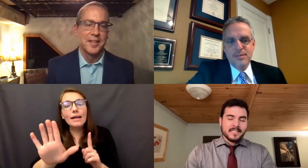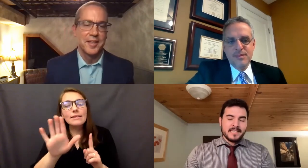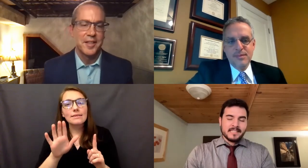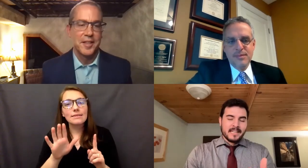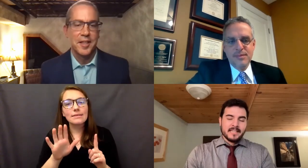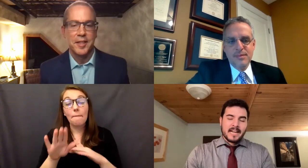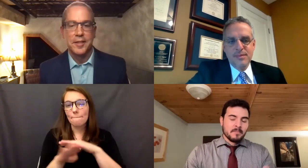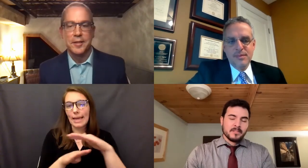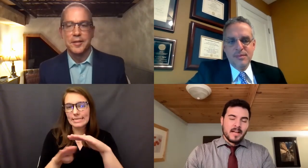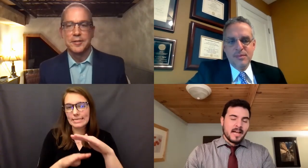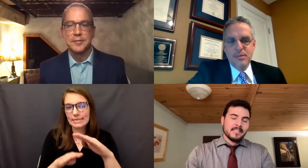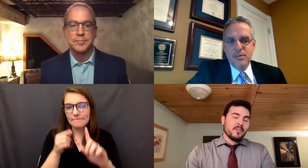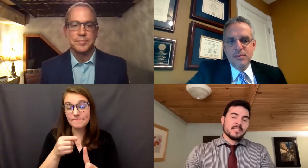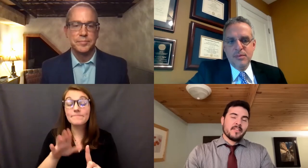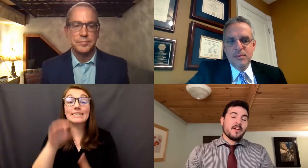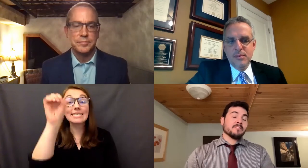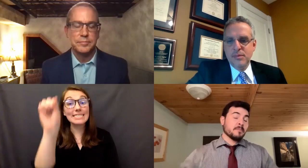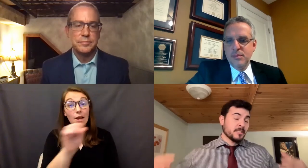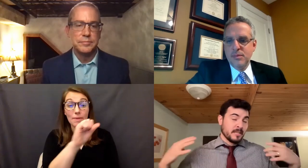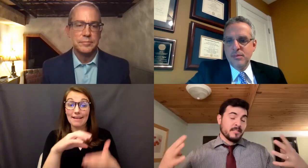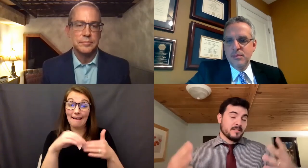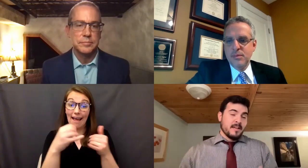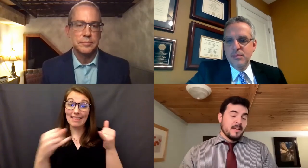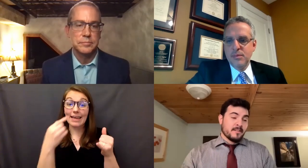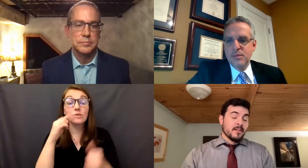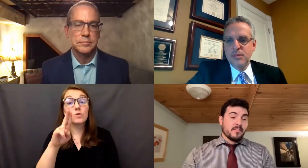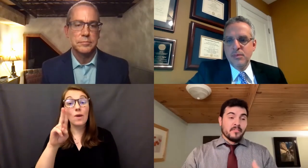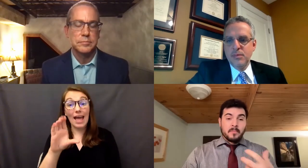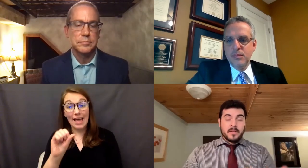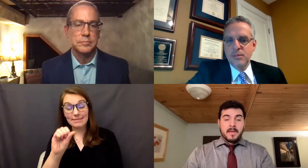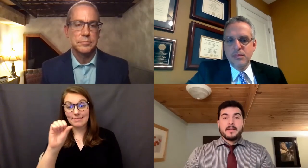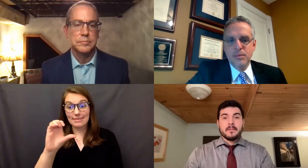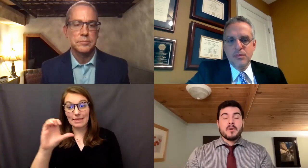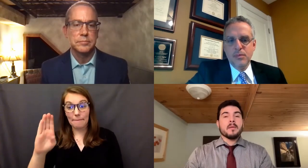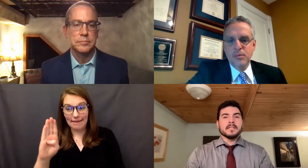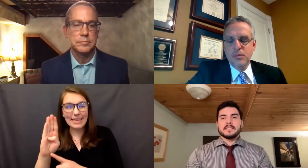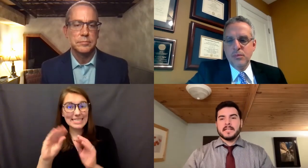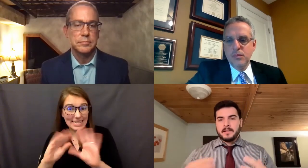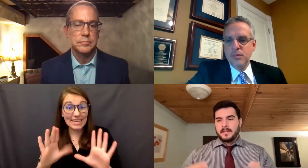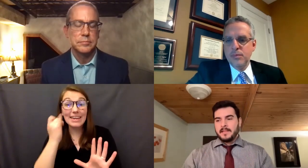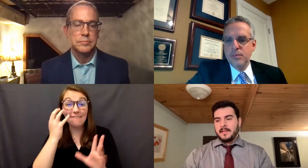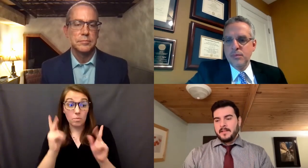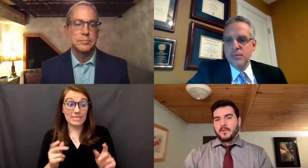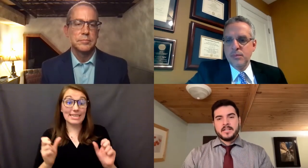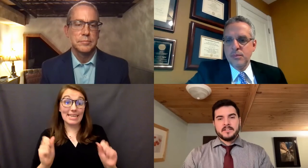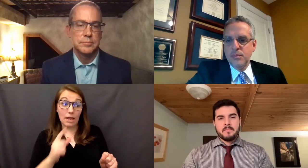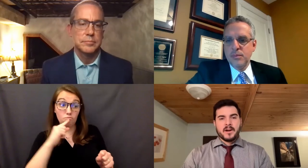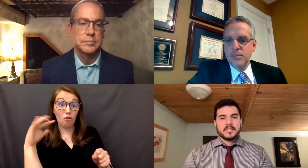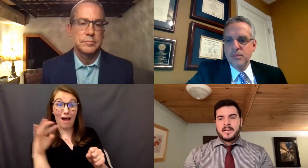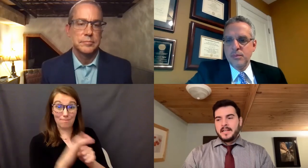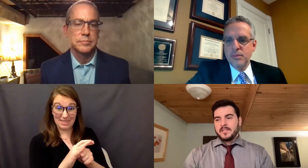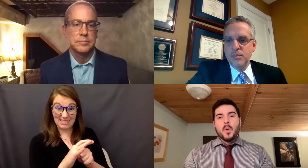Among the basic things, like in the sacramental guidelines of the U.S. Catholic Conference of Bishops, like it's clear if someone can make the promise, it's like the vocation